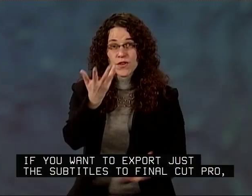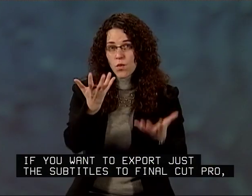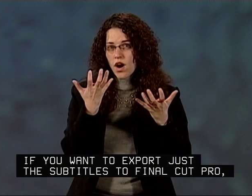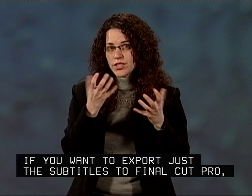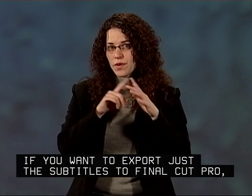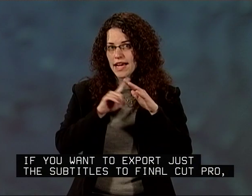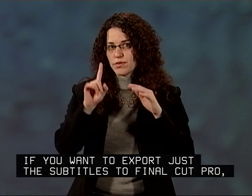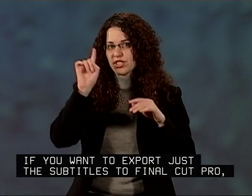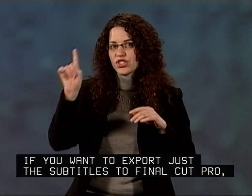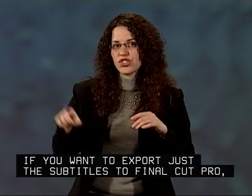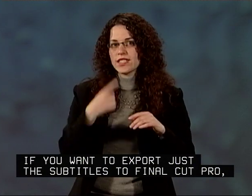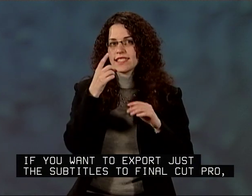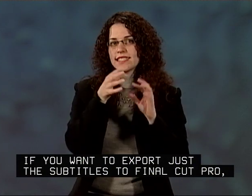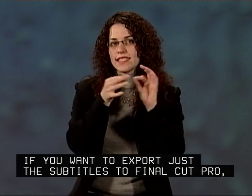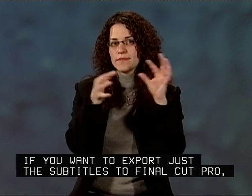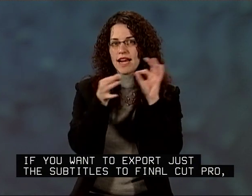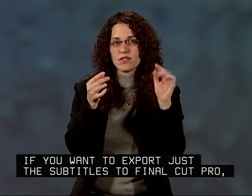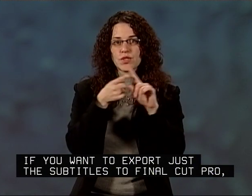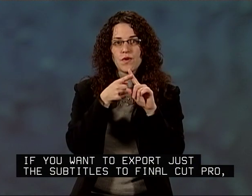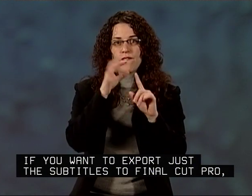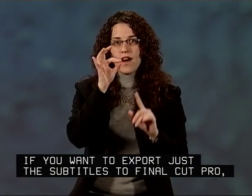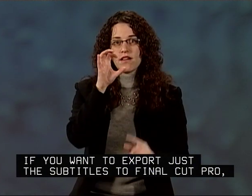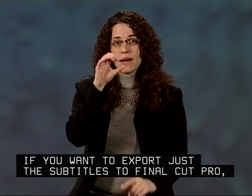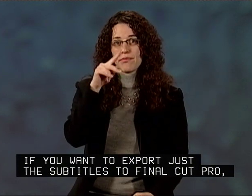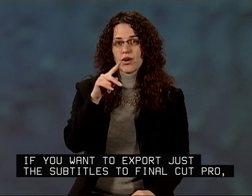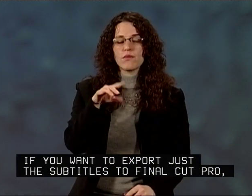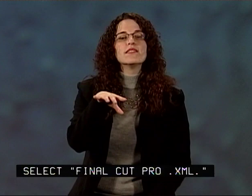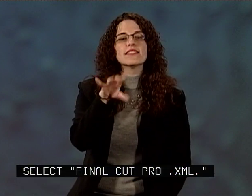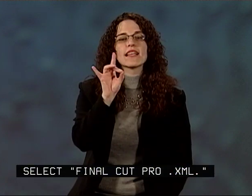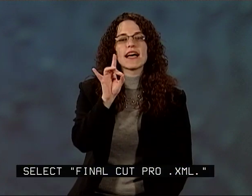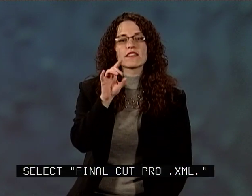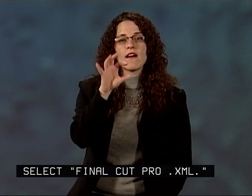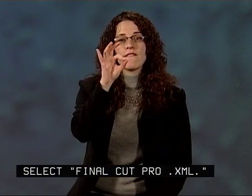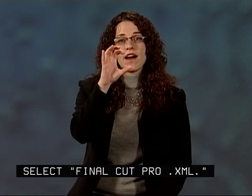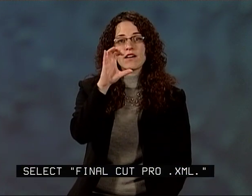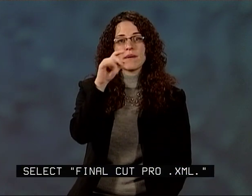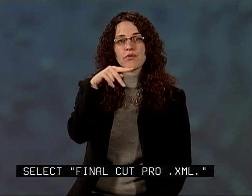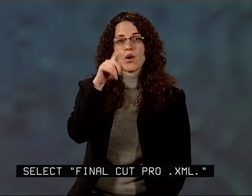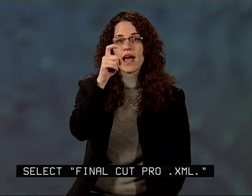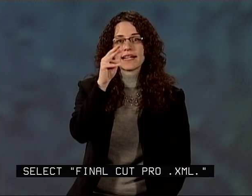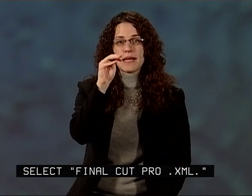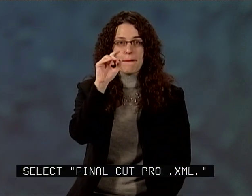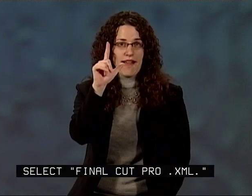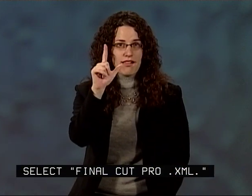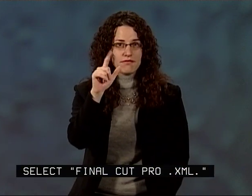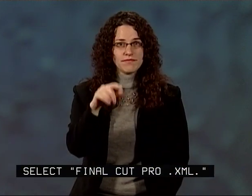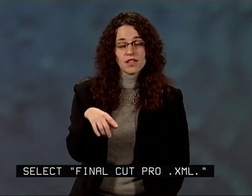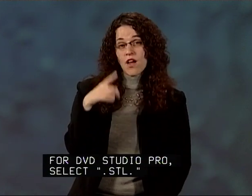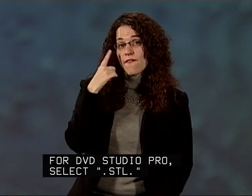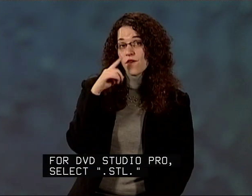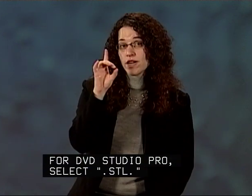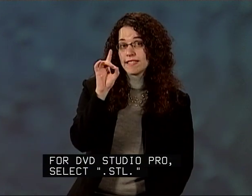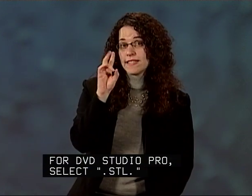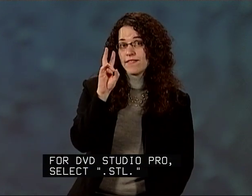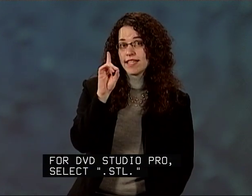If you want to export just the subtitles to Final Cut Pro, select Final Cut Pro XML. For